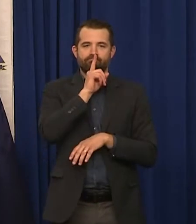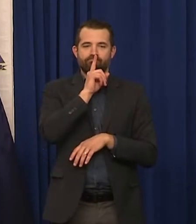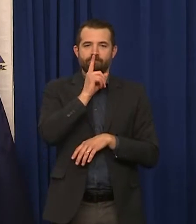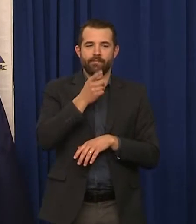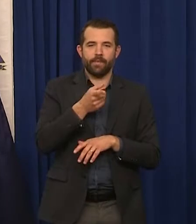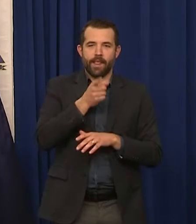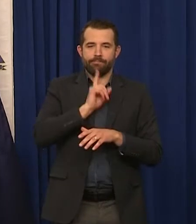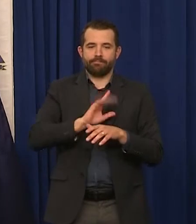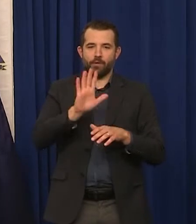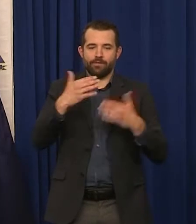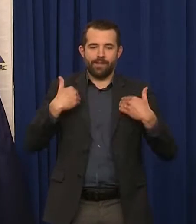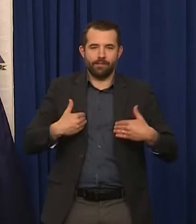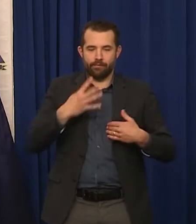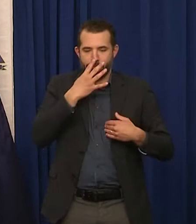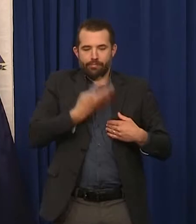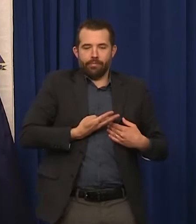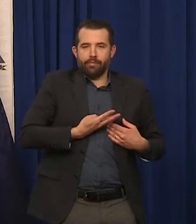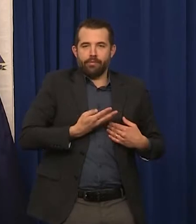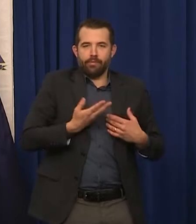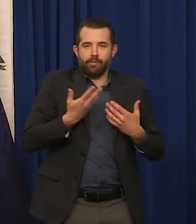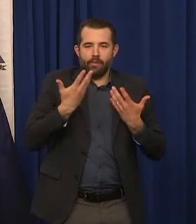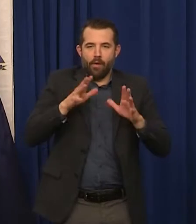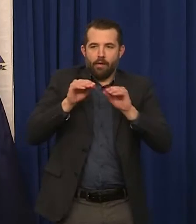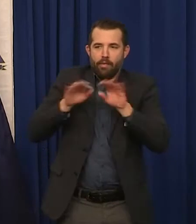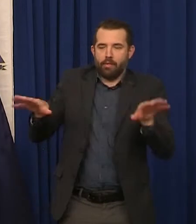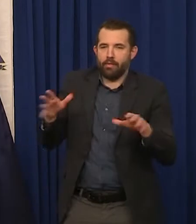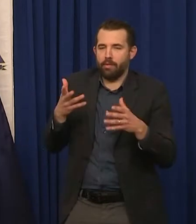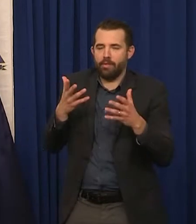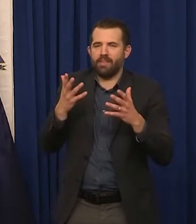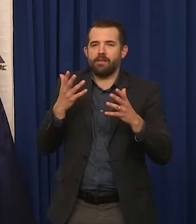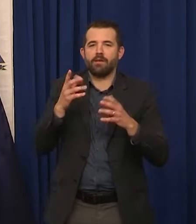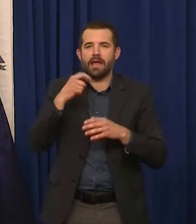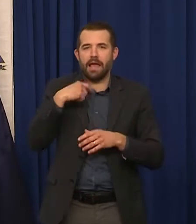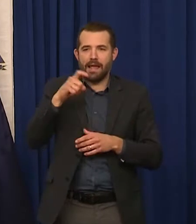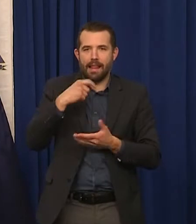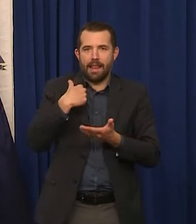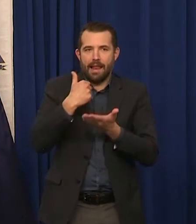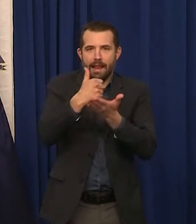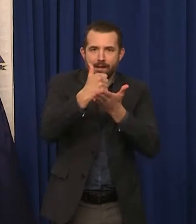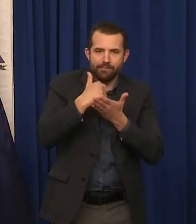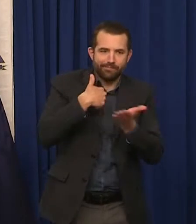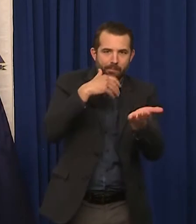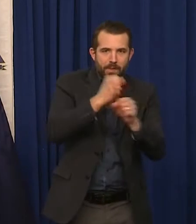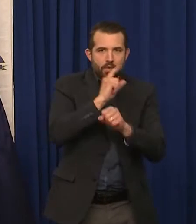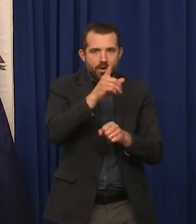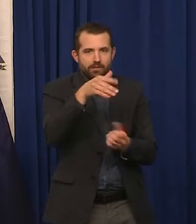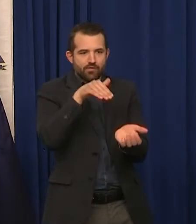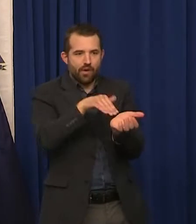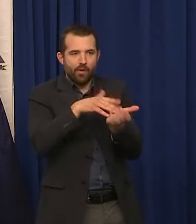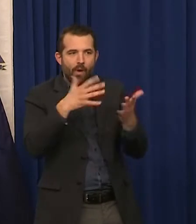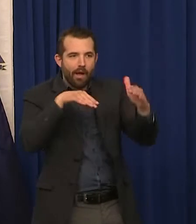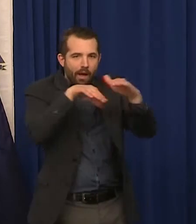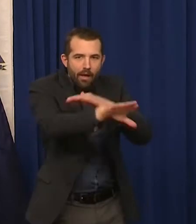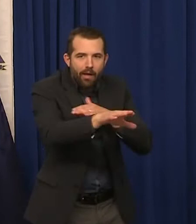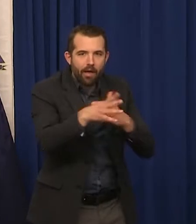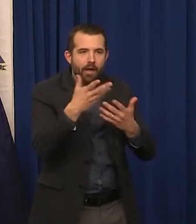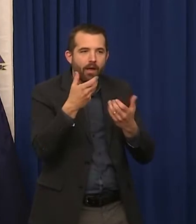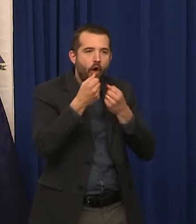care but dare not come in. And we've heard anecdotally across the state, across the